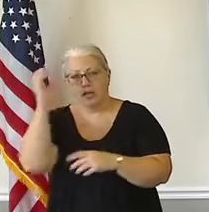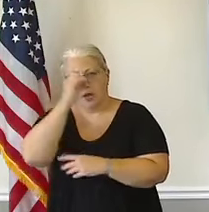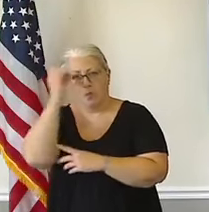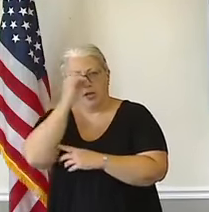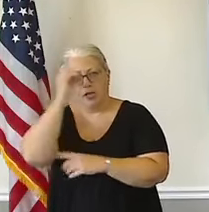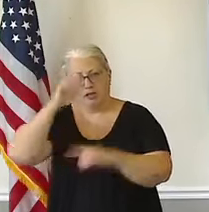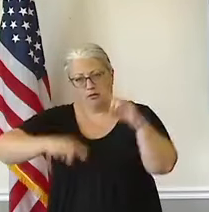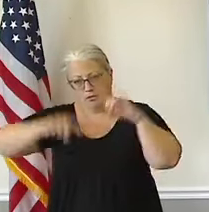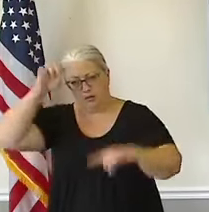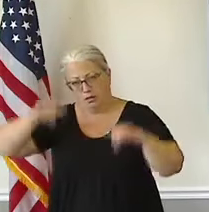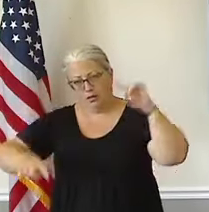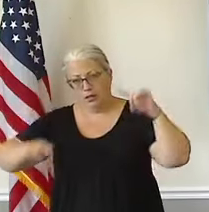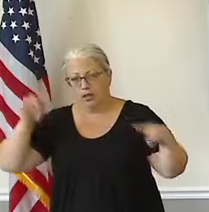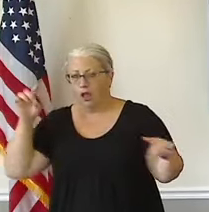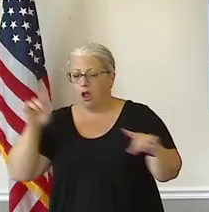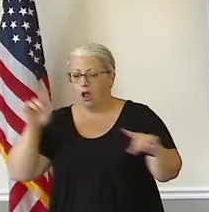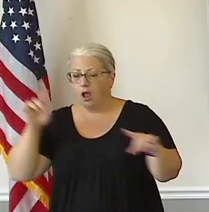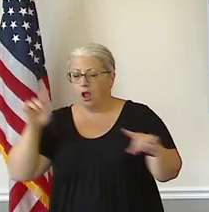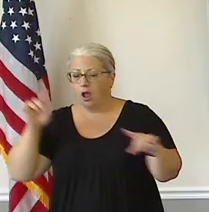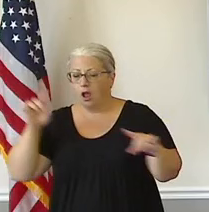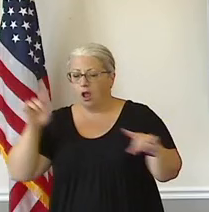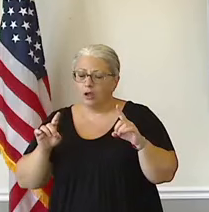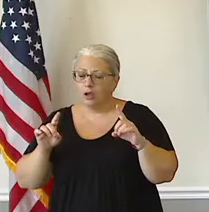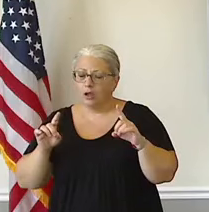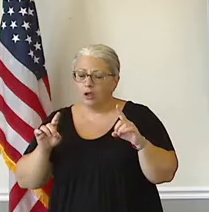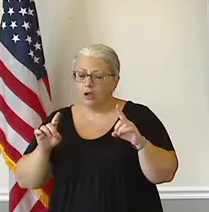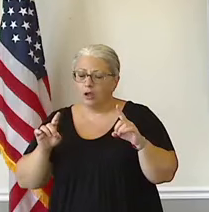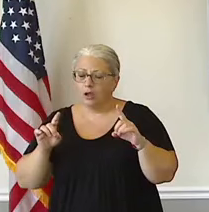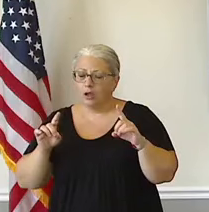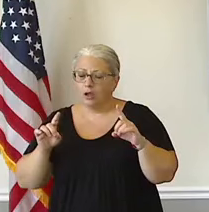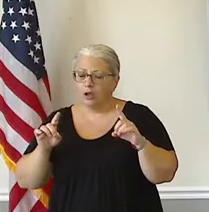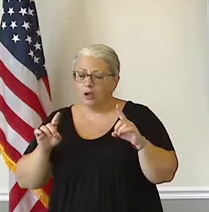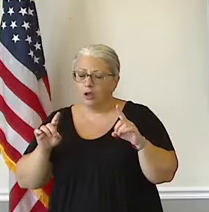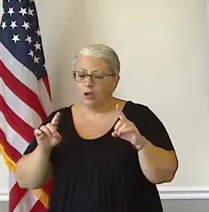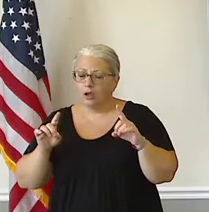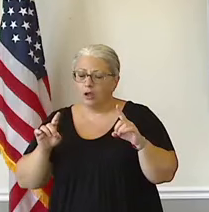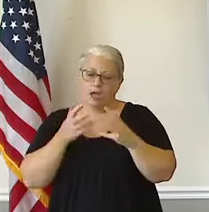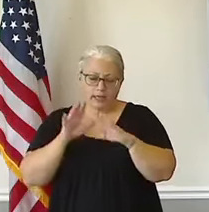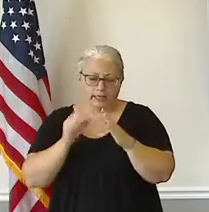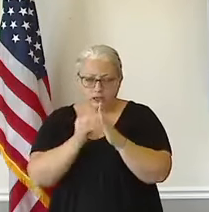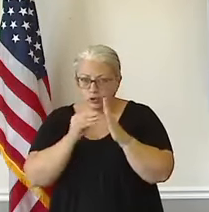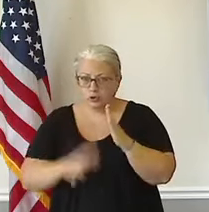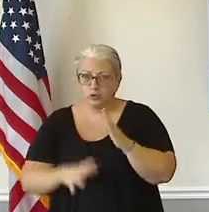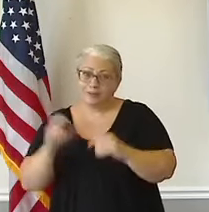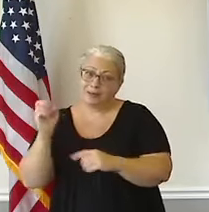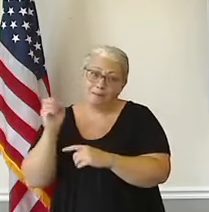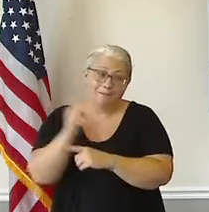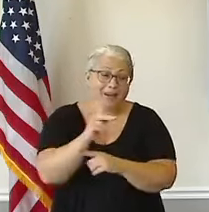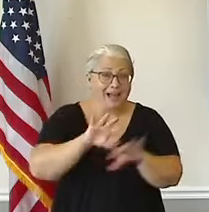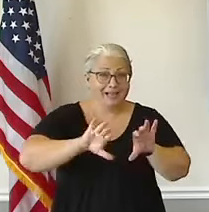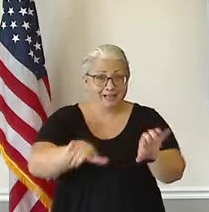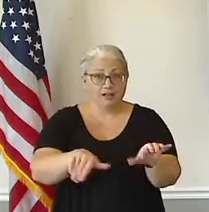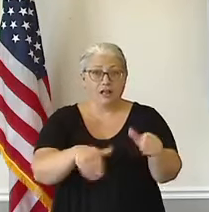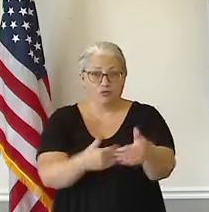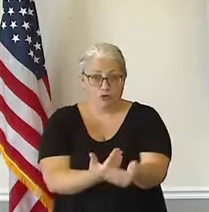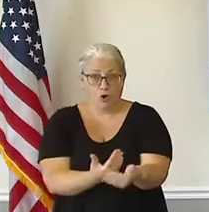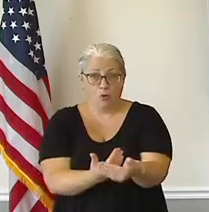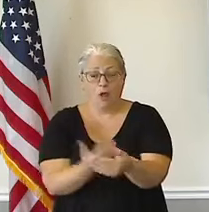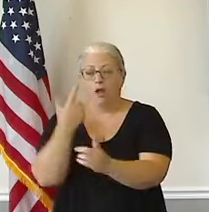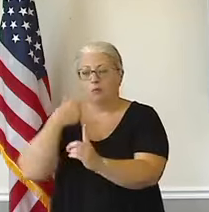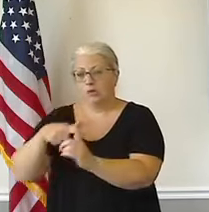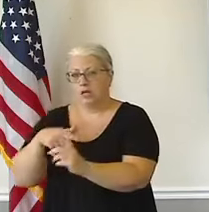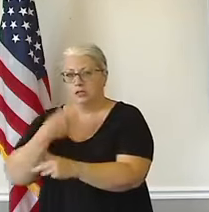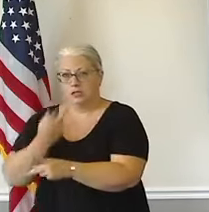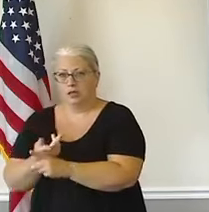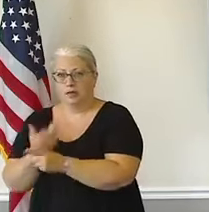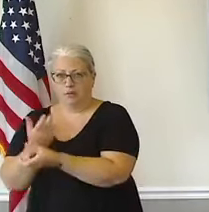is to balance the need to get students back into the classroom against, obviously, the public health risk. And that's all we can do is advise, and